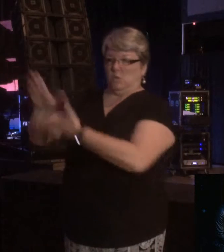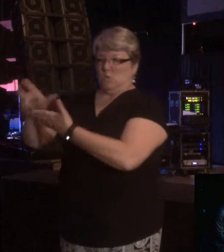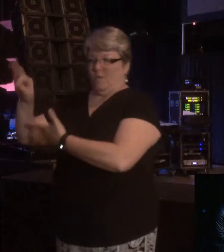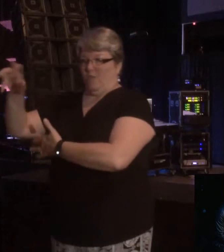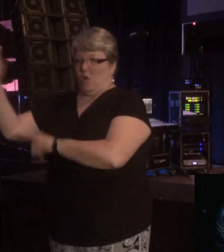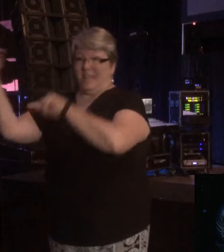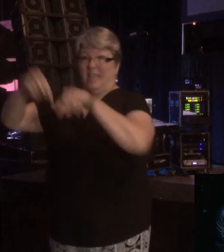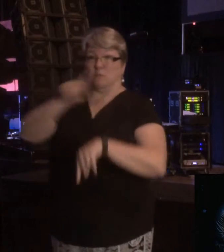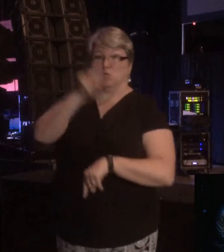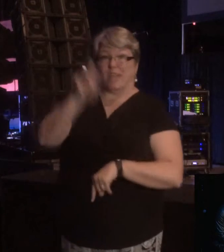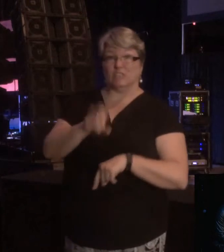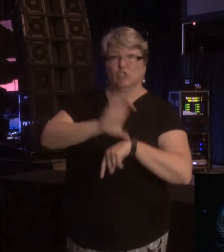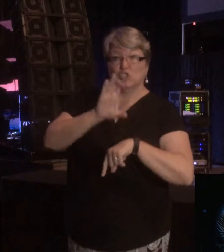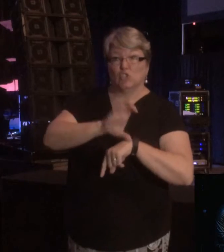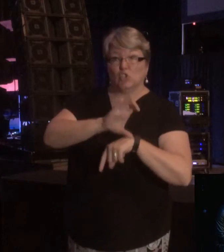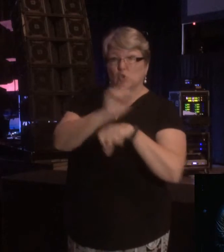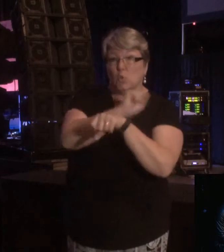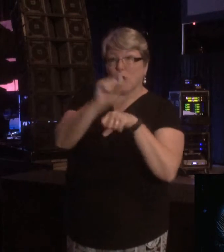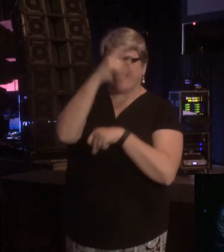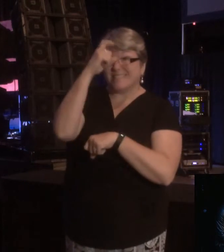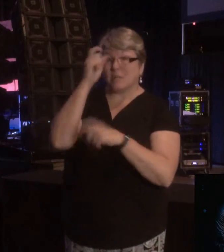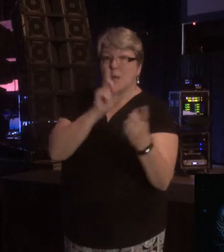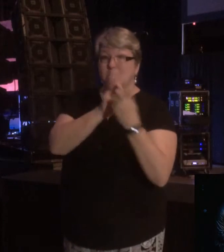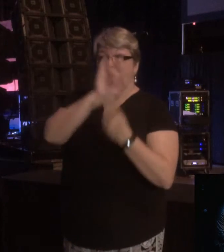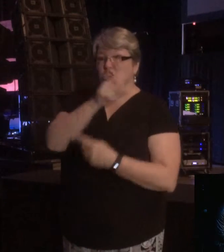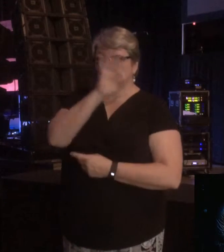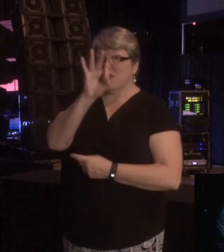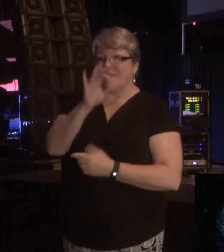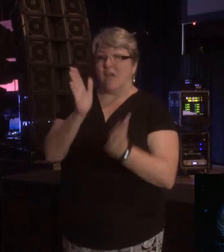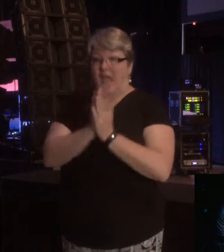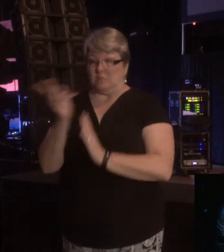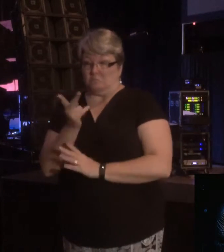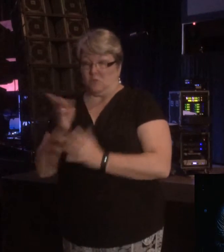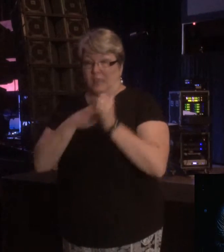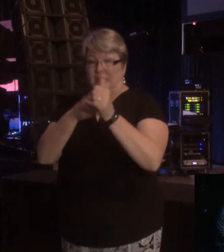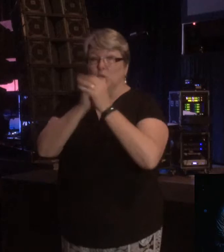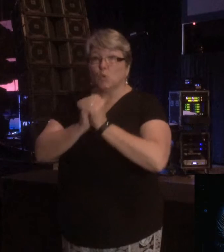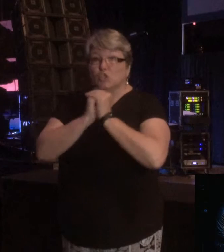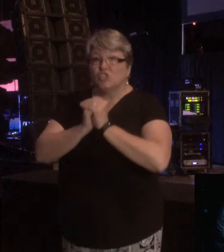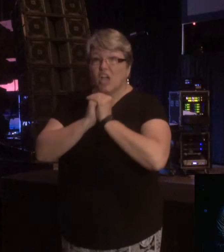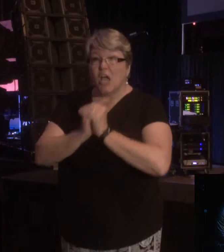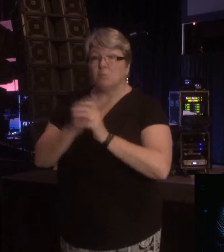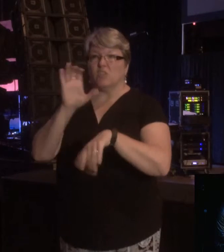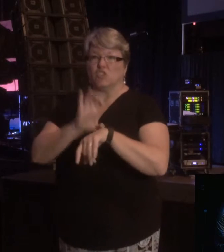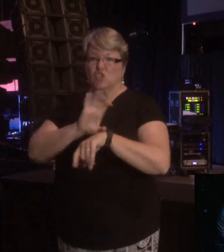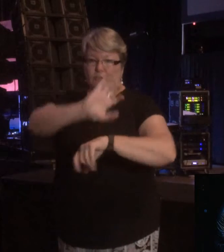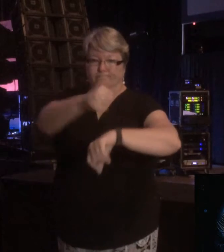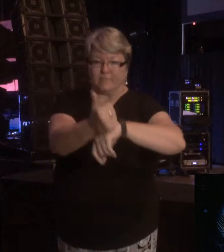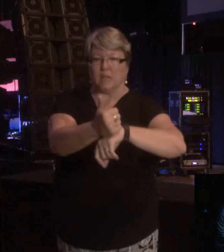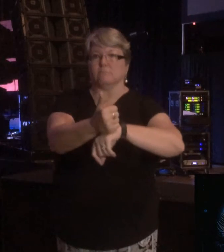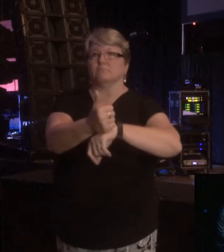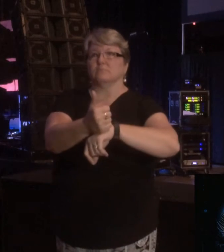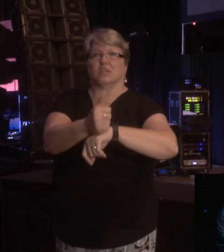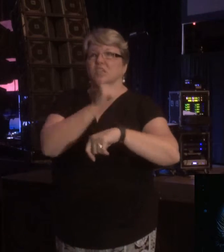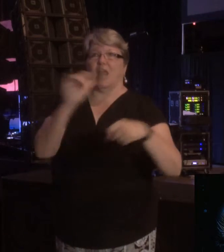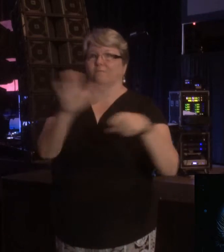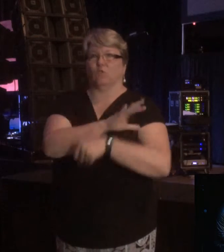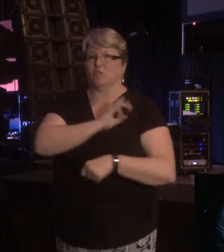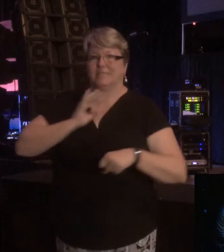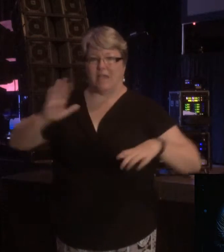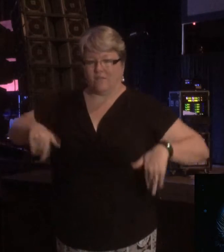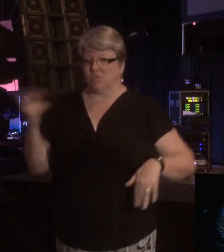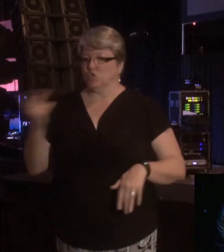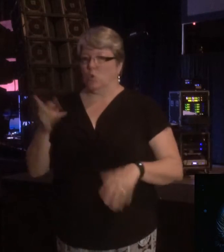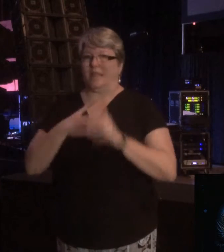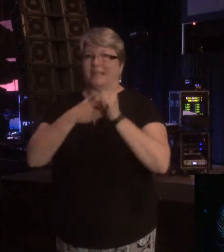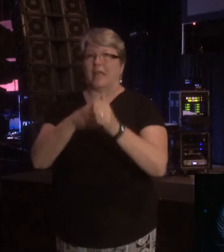this could go. I thought the best way to do it would be to give you a little bit of a picture of our relationship. So I thought the